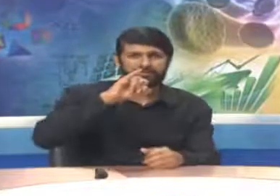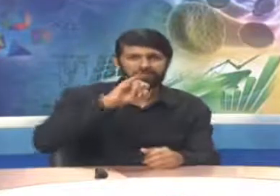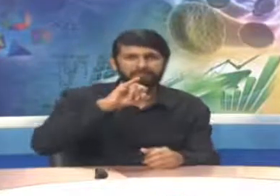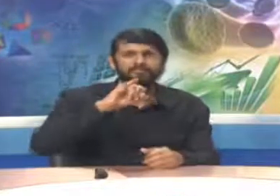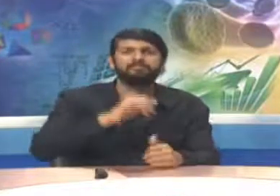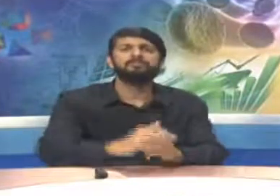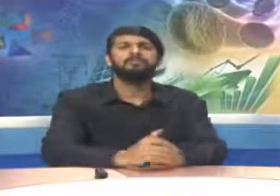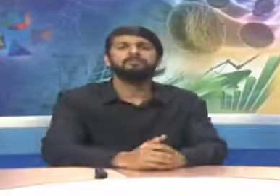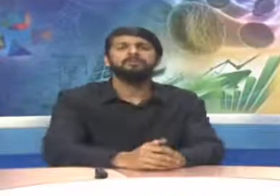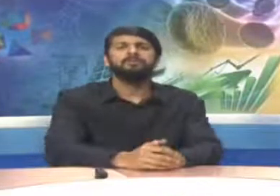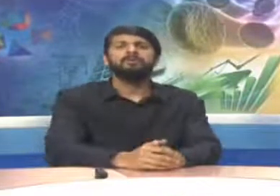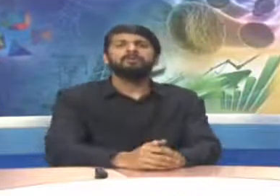Sixth is